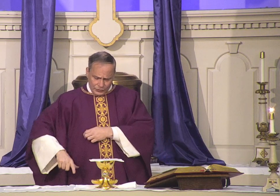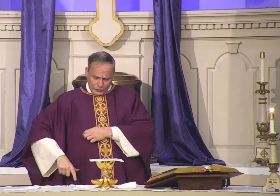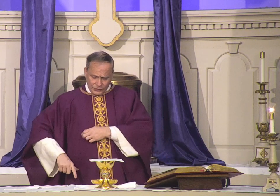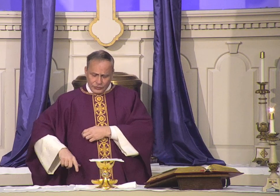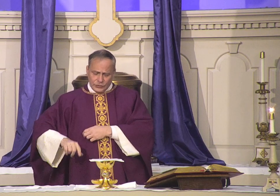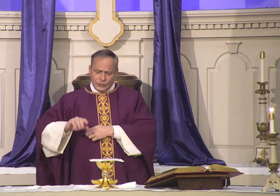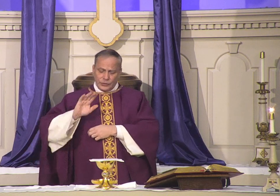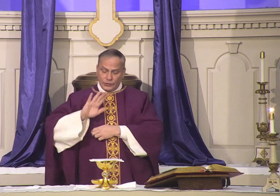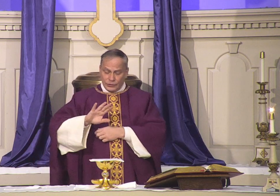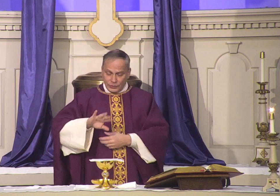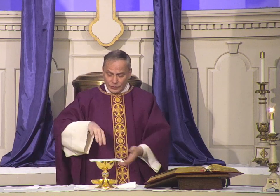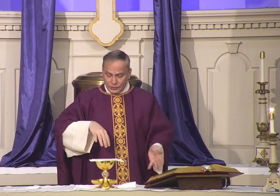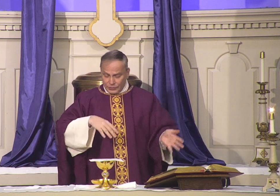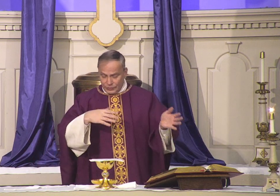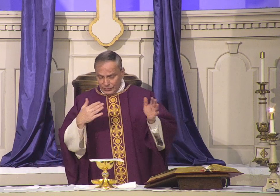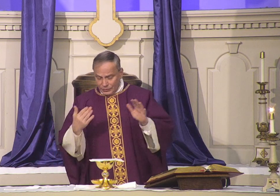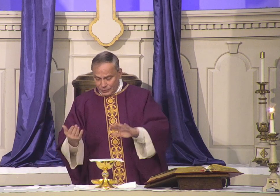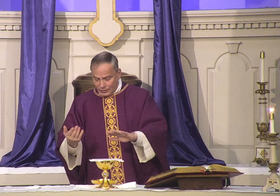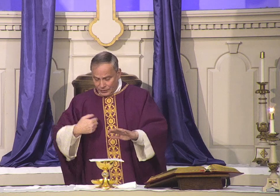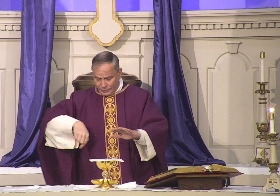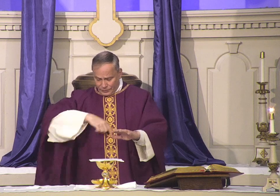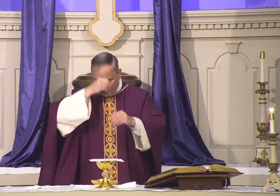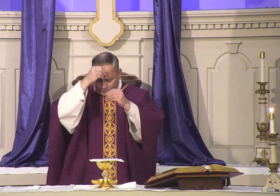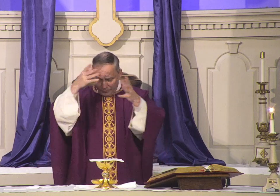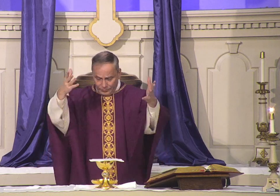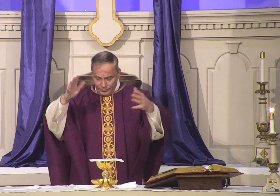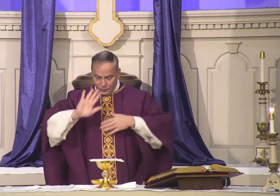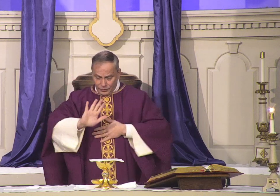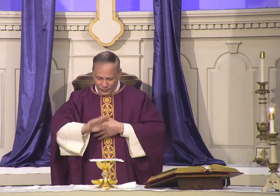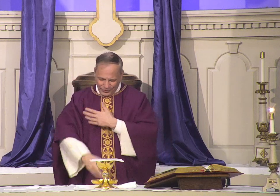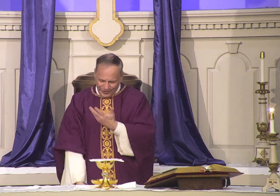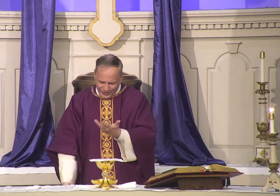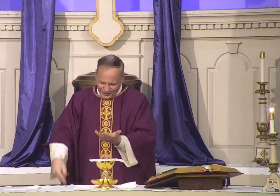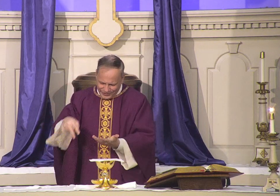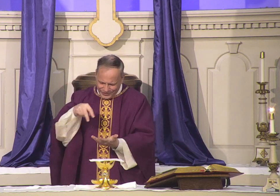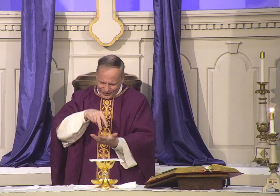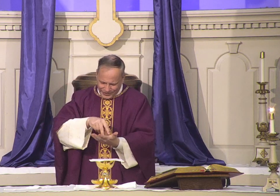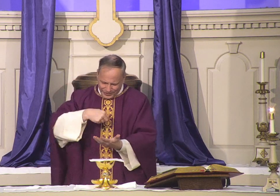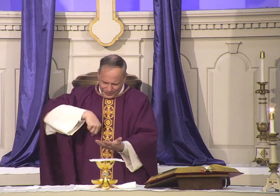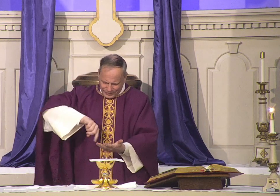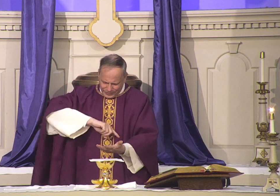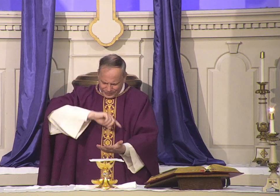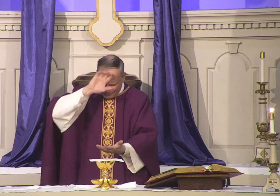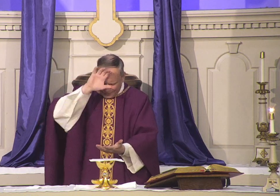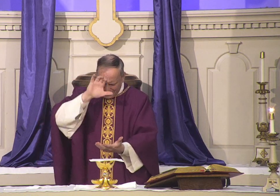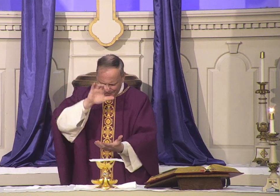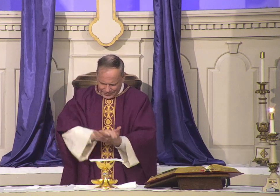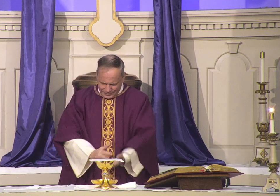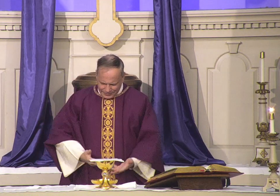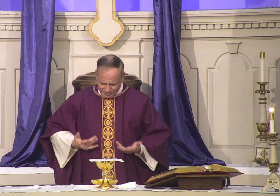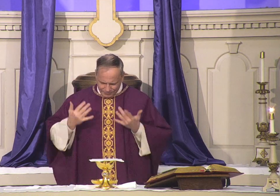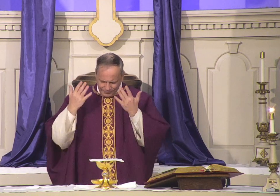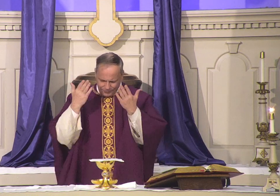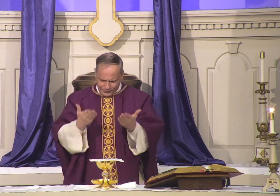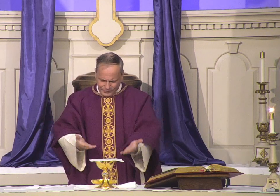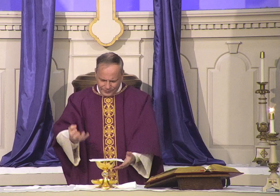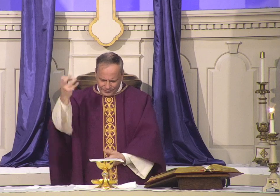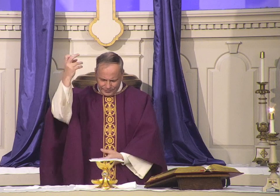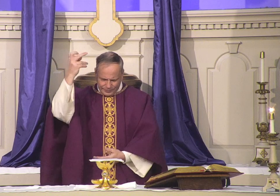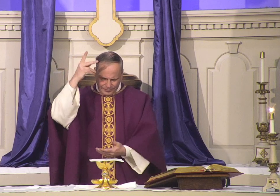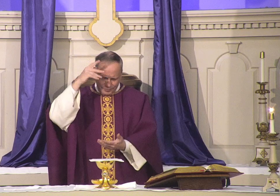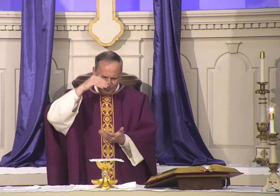We proclaim your death, O Lord, and profess your resurrection until you come